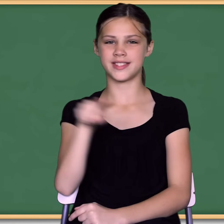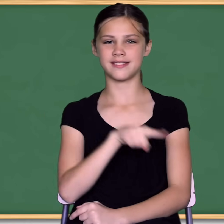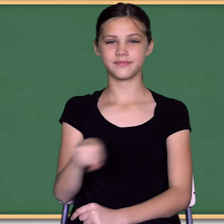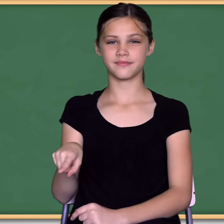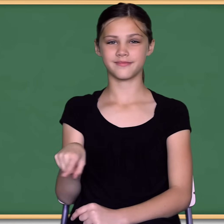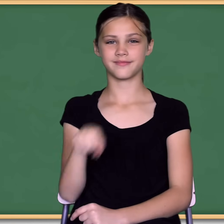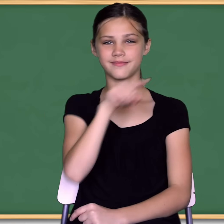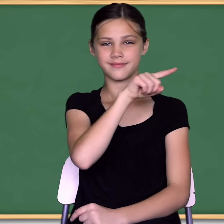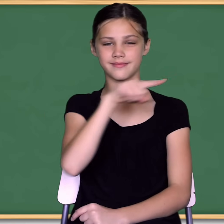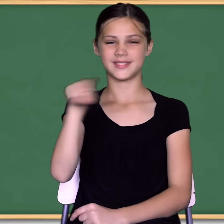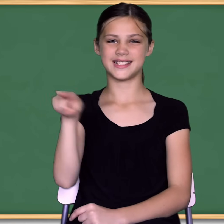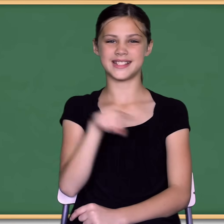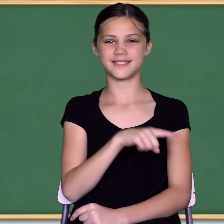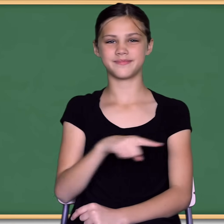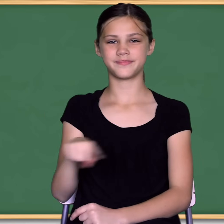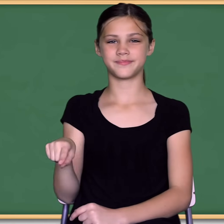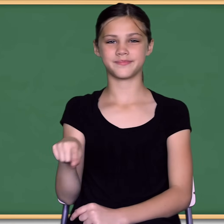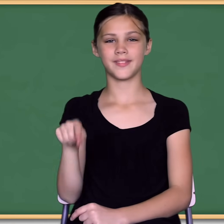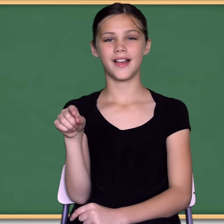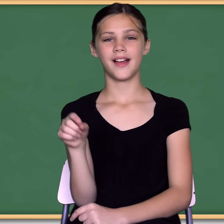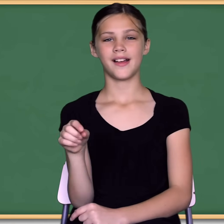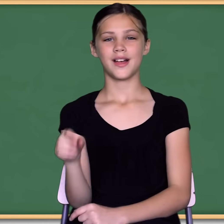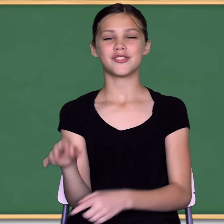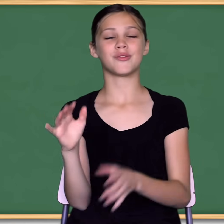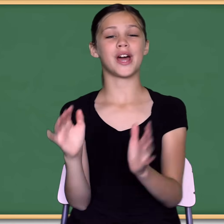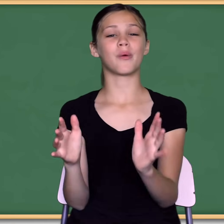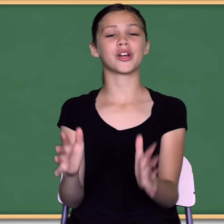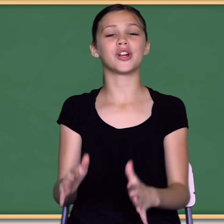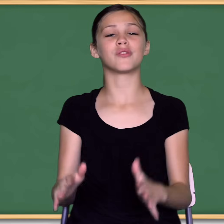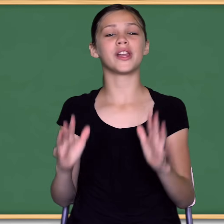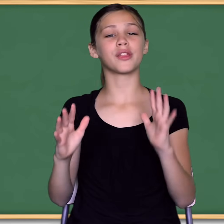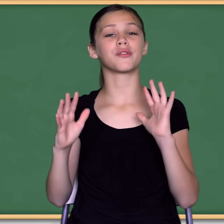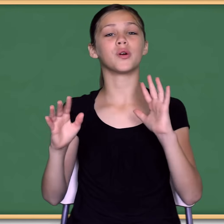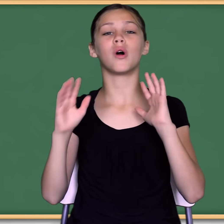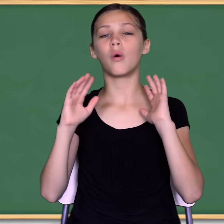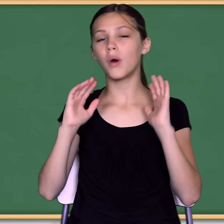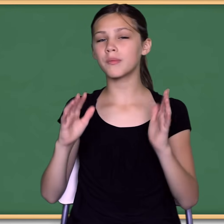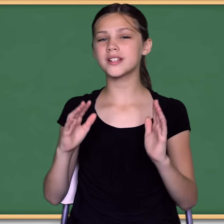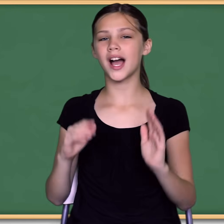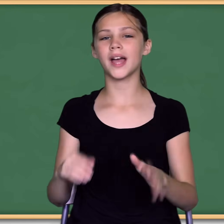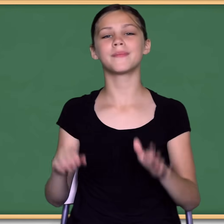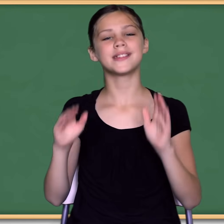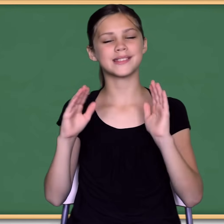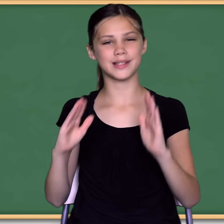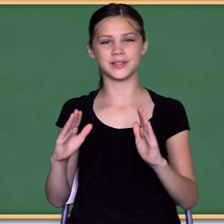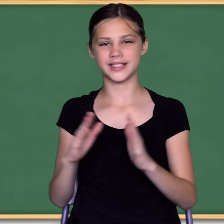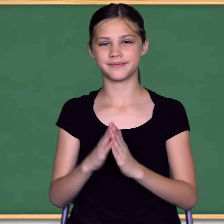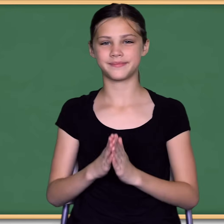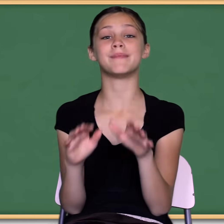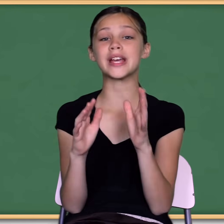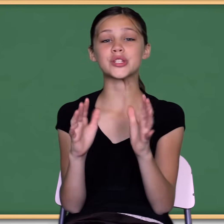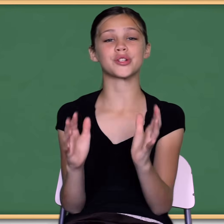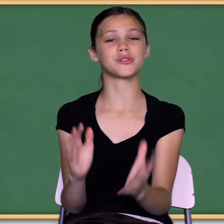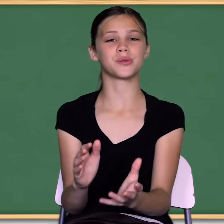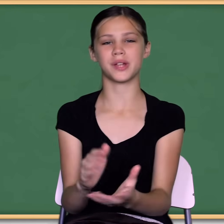Z. Z. So now we're going to run it through one more time slowly. And make sure you do it